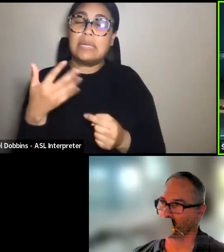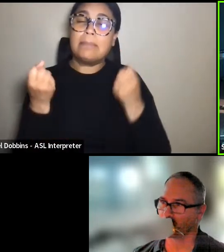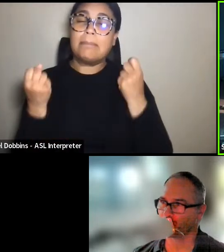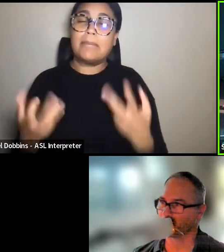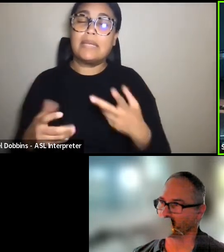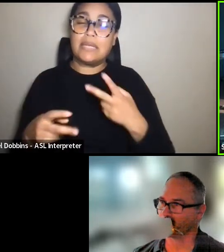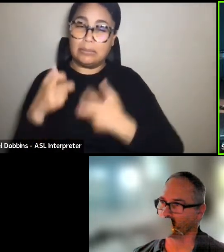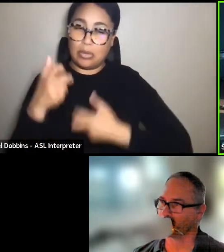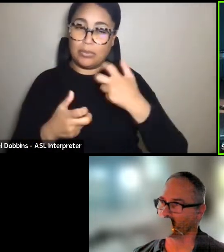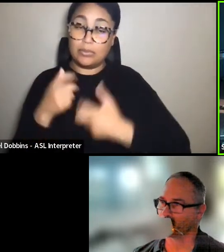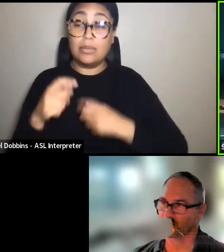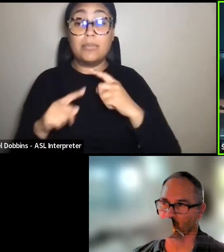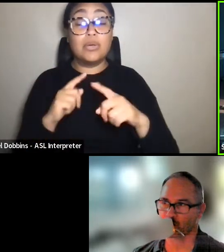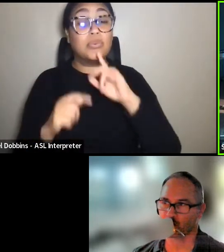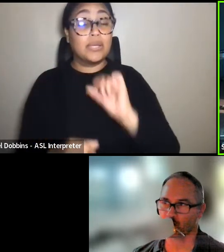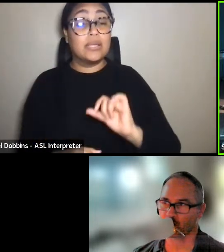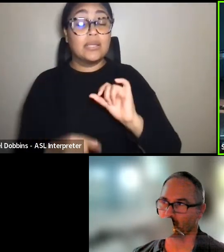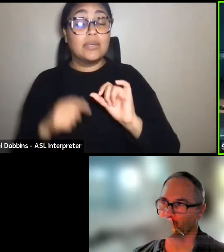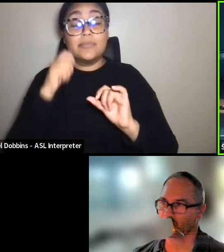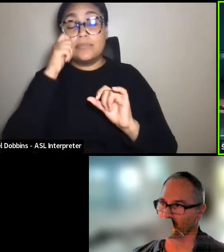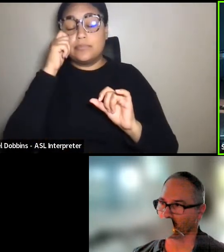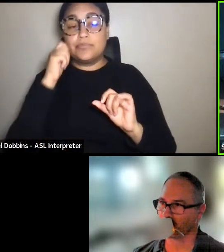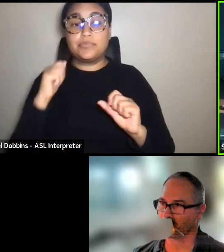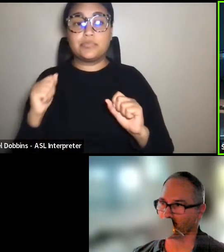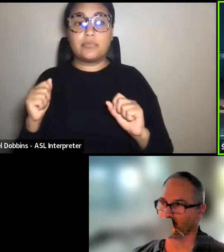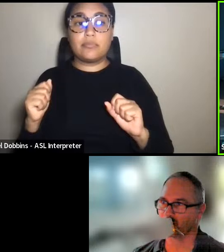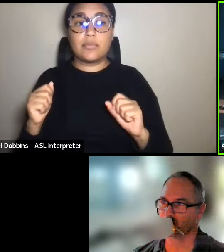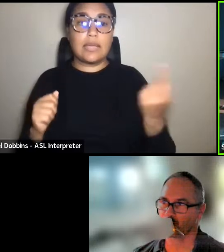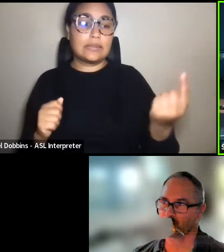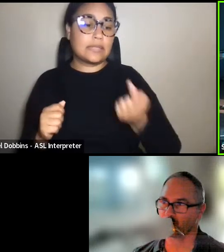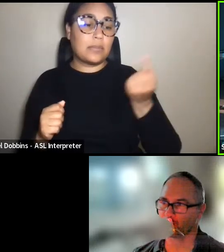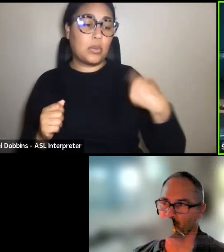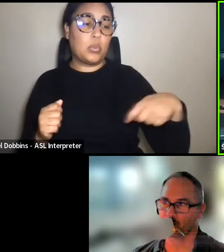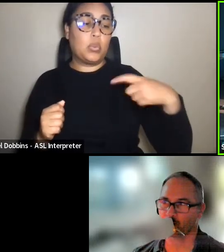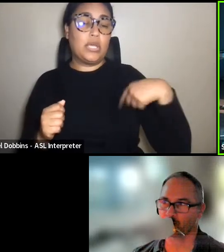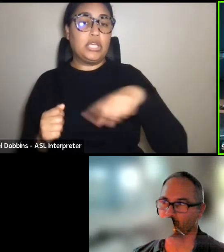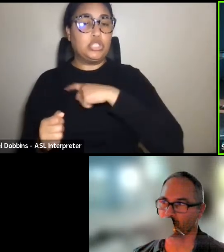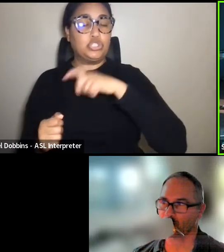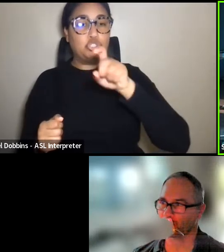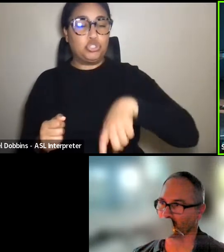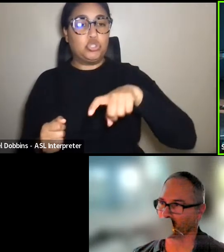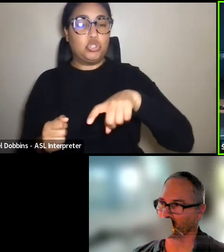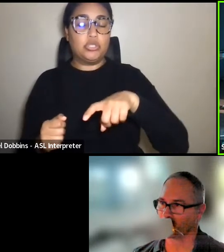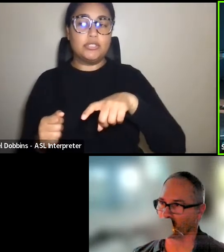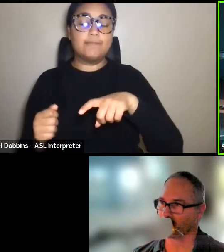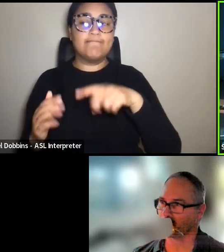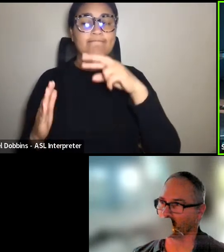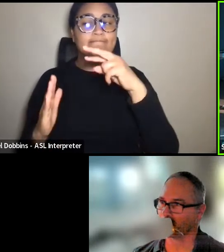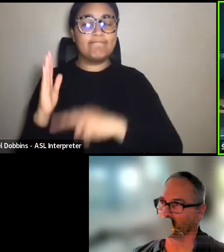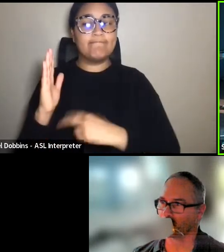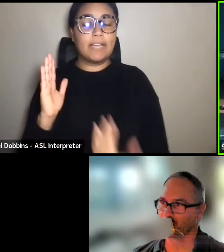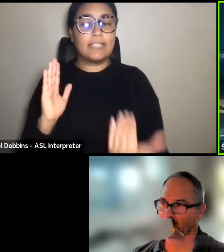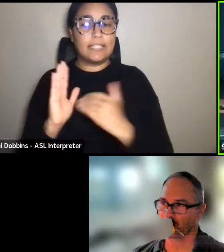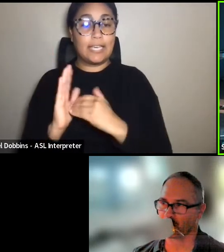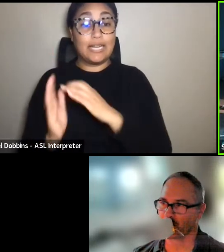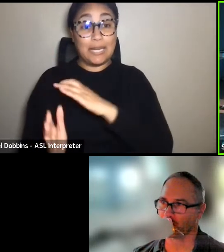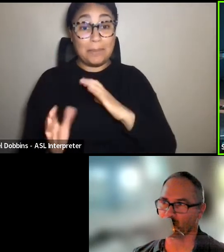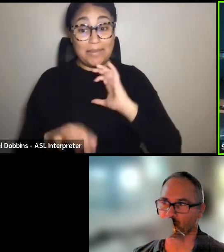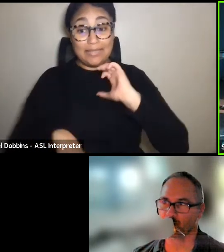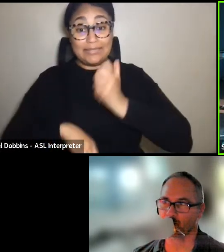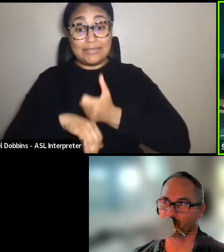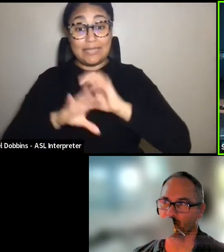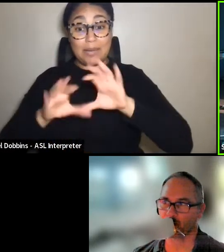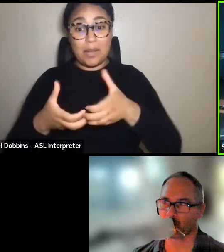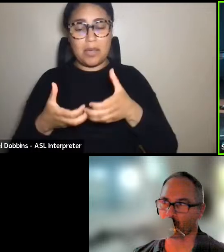would say that frankly, I think it is something that we should definitely look at and have committees to talk about how